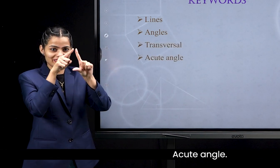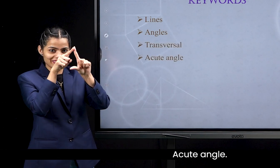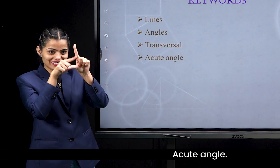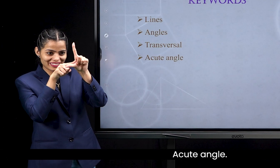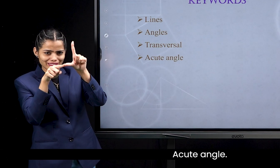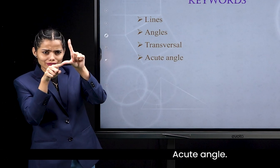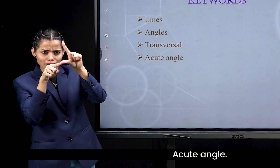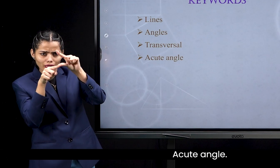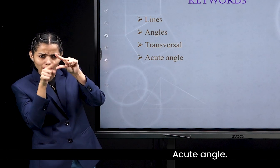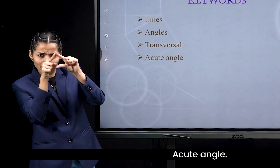acute angle,